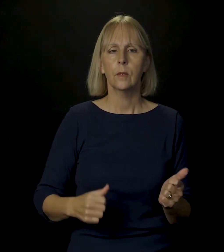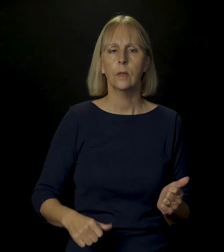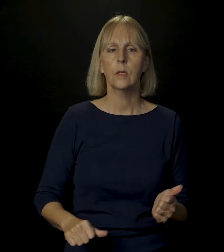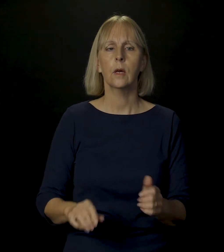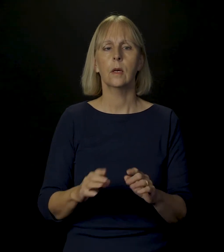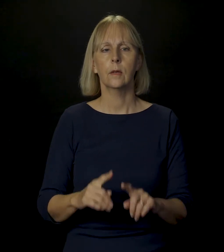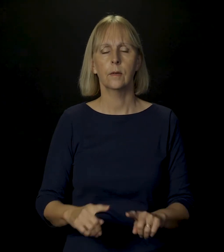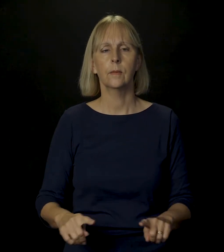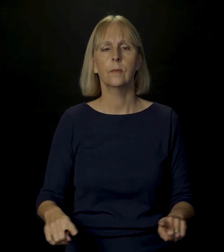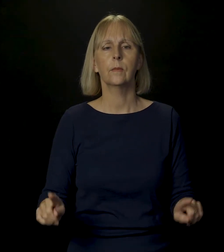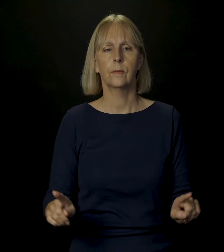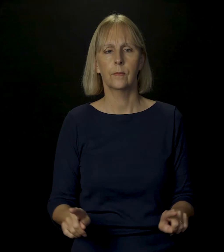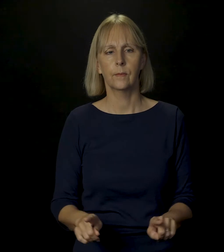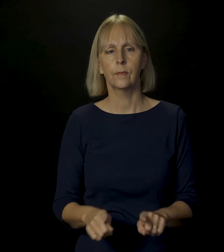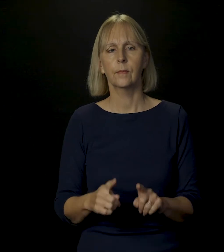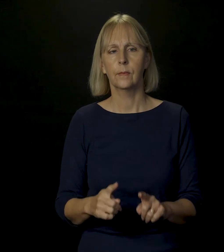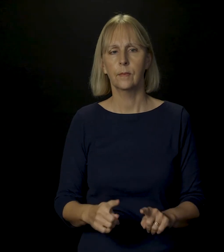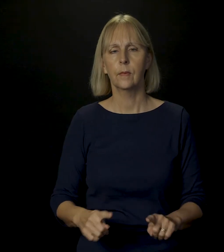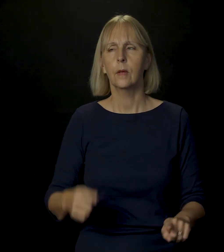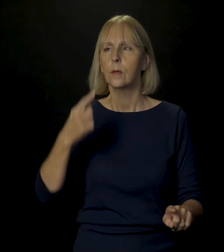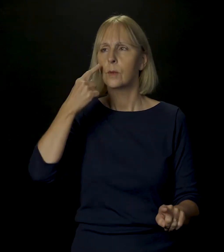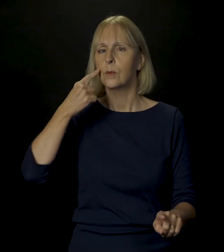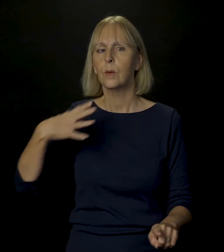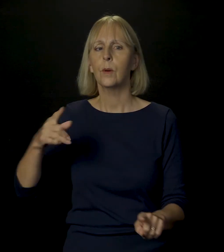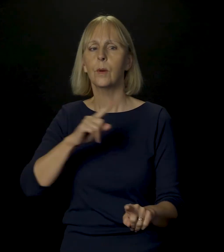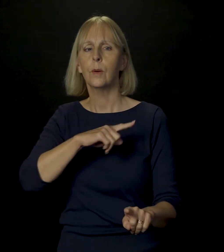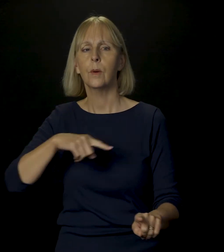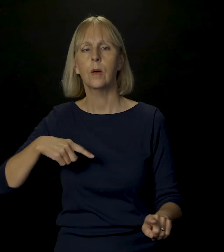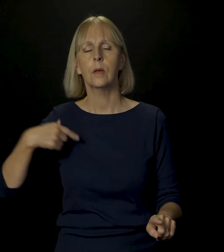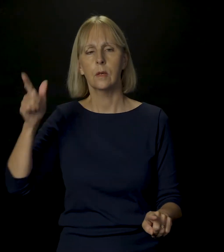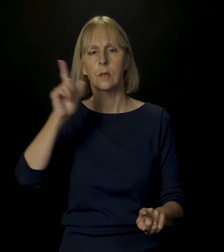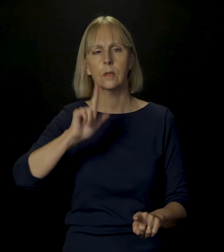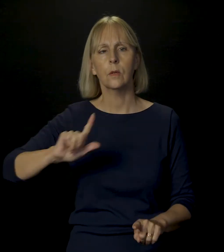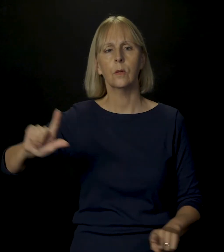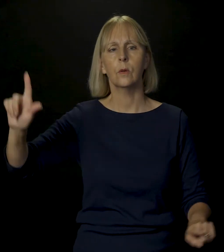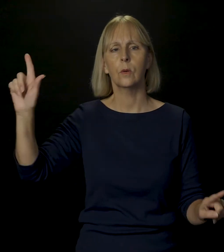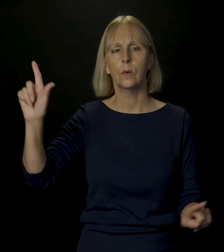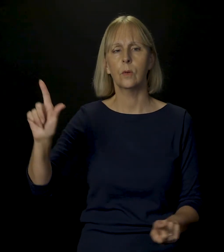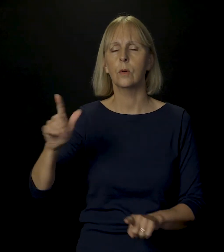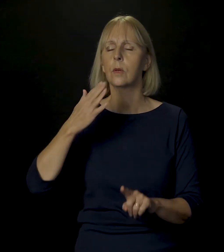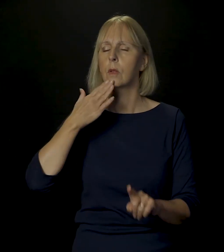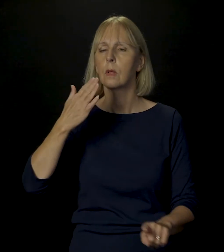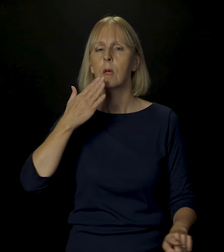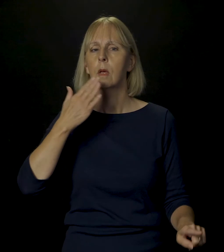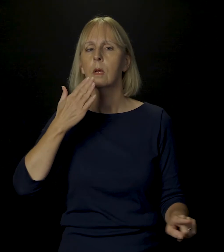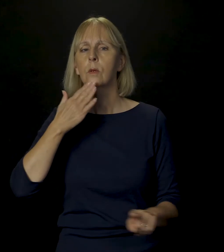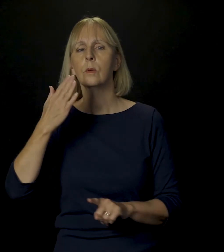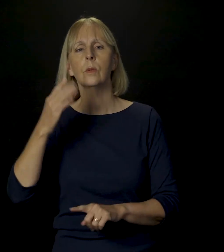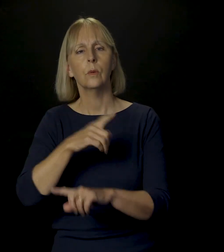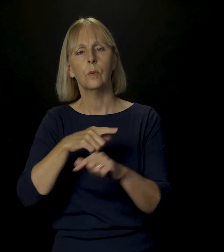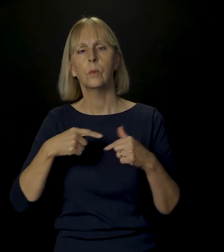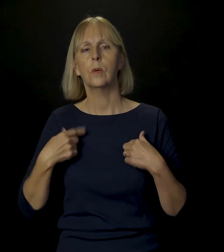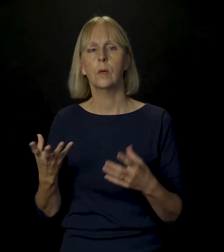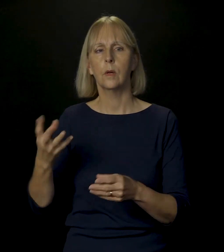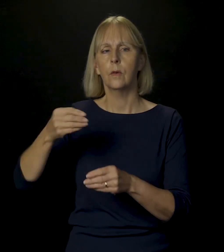Show Us Lord Show Us Lord We Thank You That We're Part